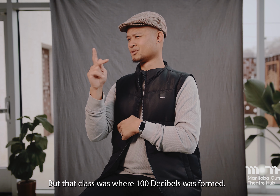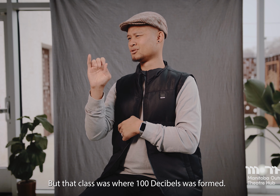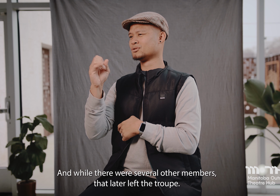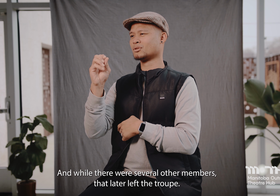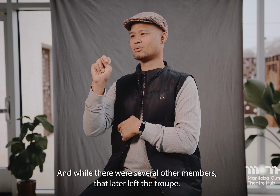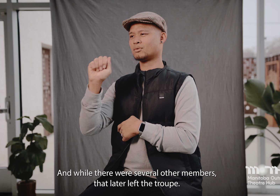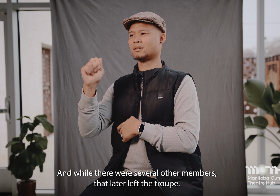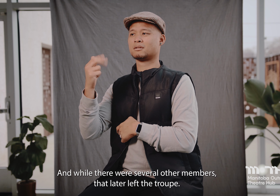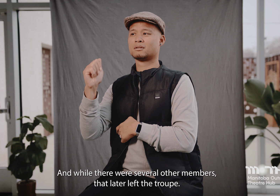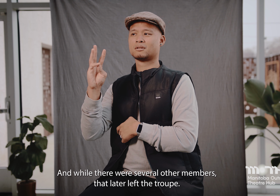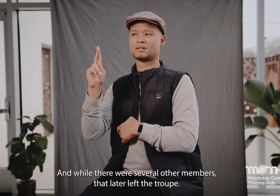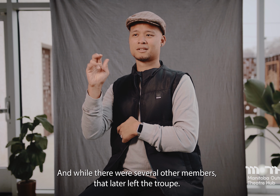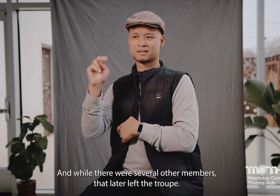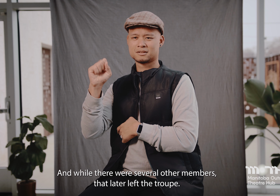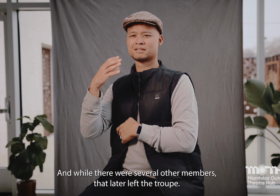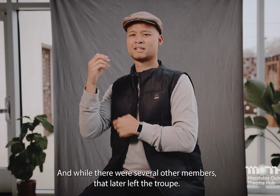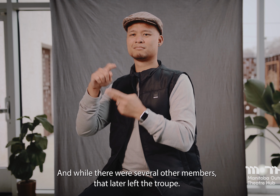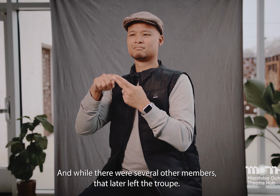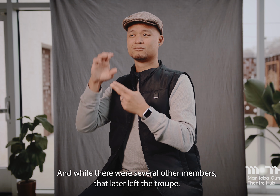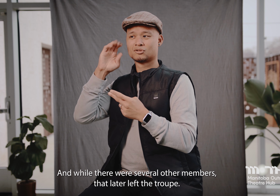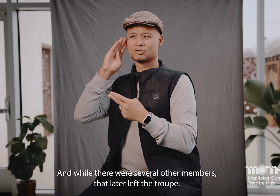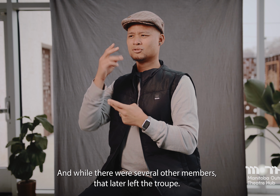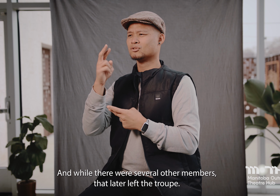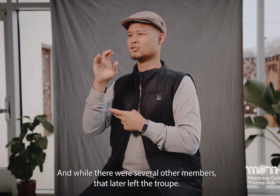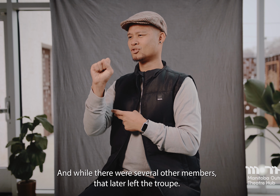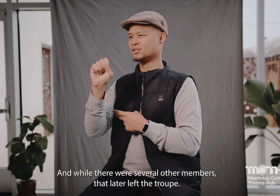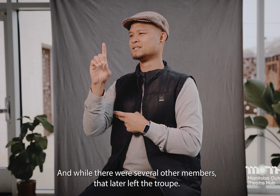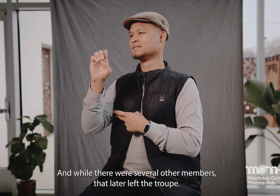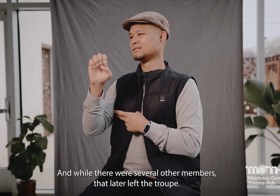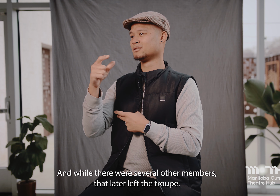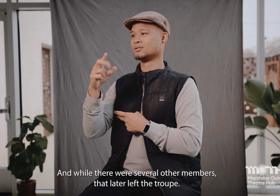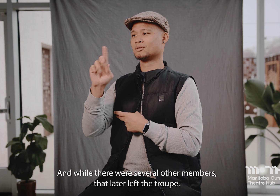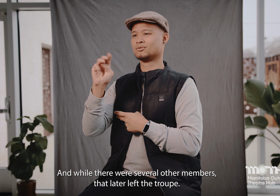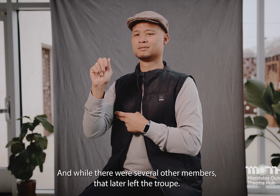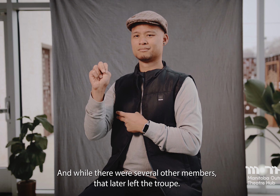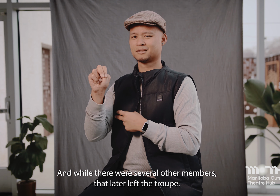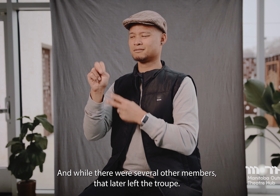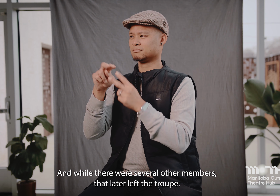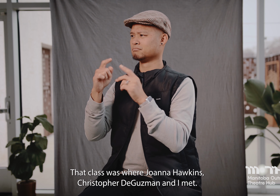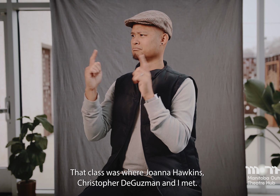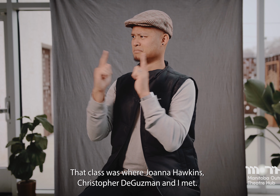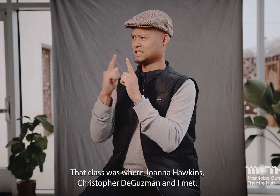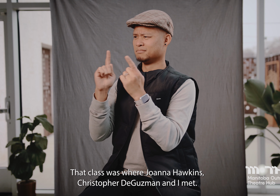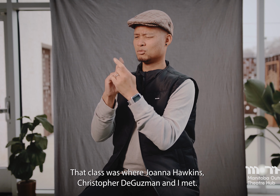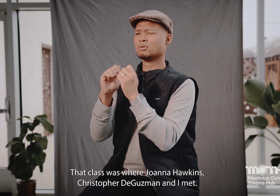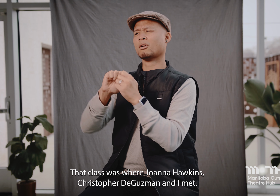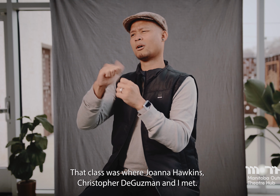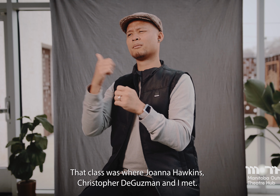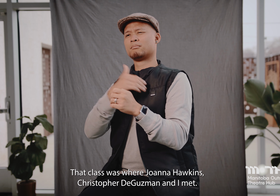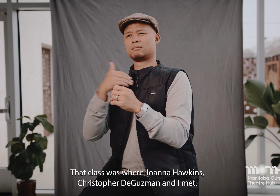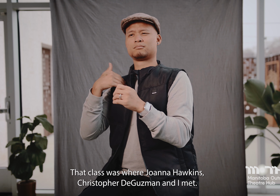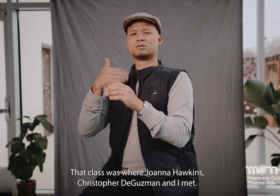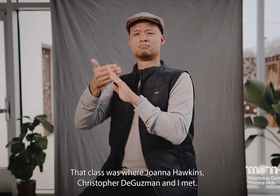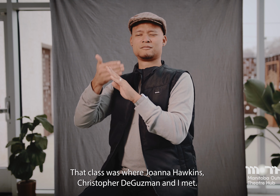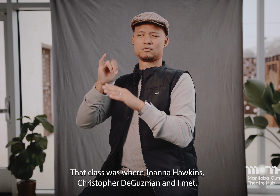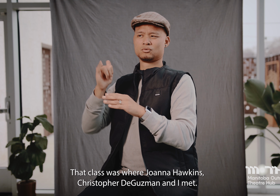And while there were several other members that later left the troupe, that class was where Joanna Hawkins, Christopher